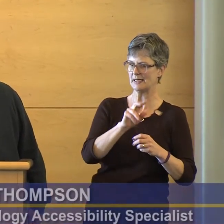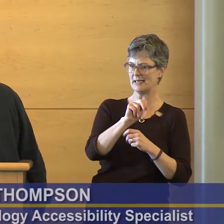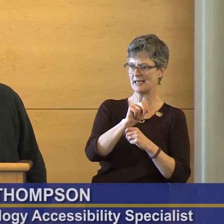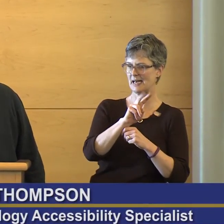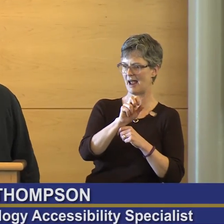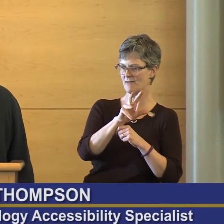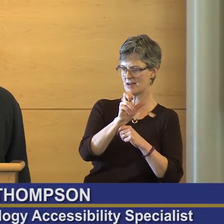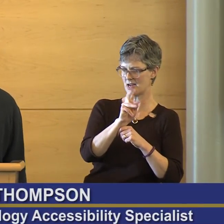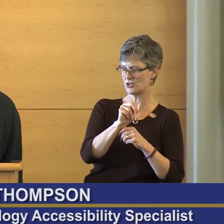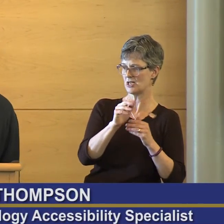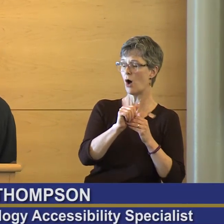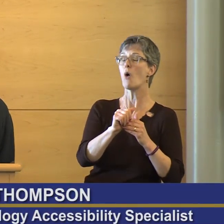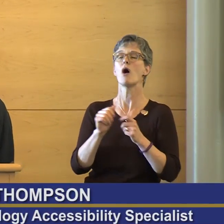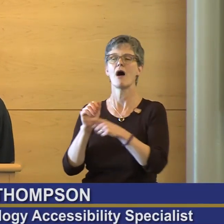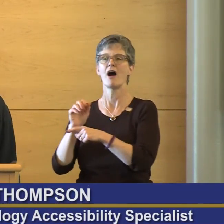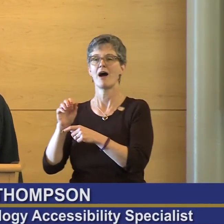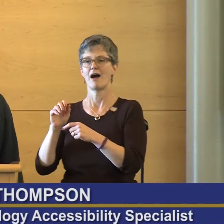the runner.